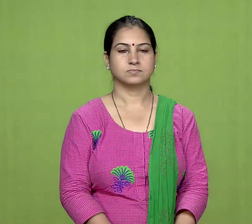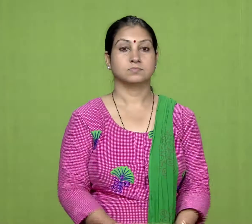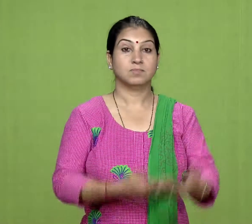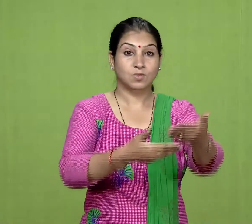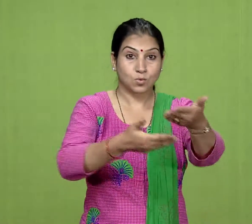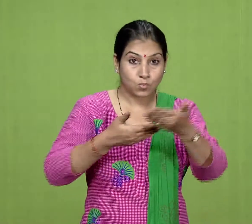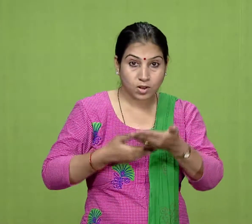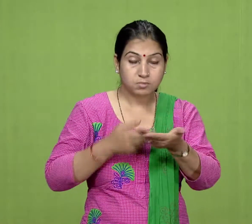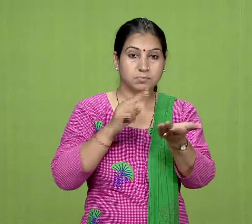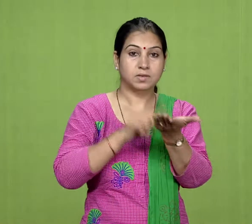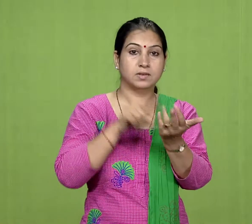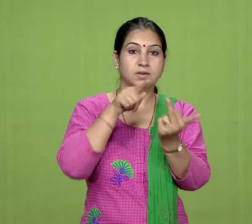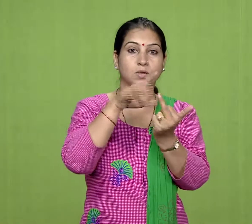Welcome to the NIOS studio.